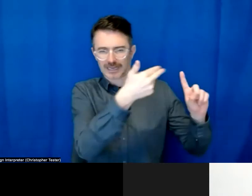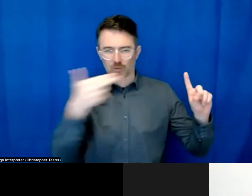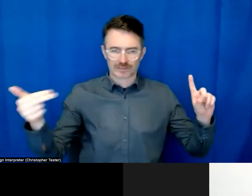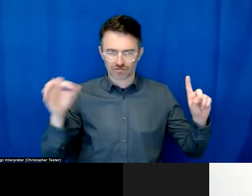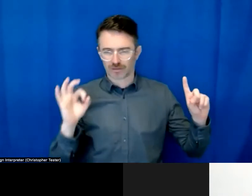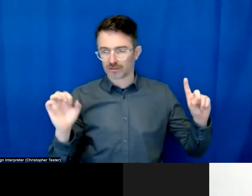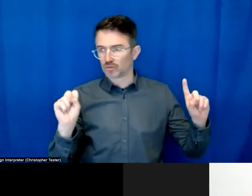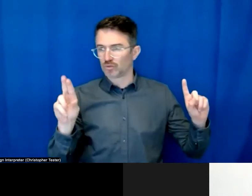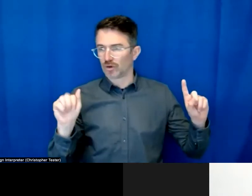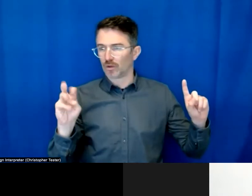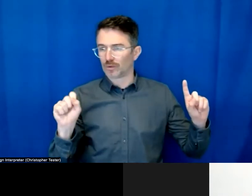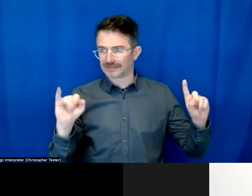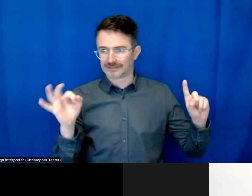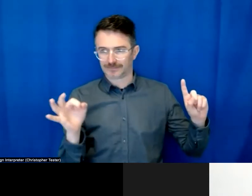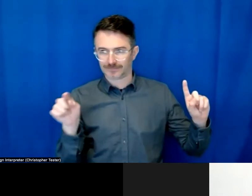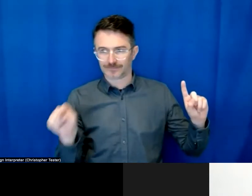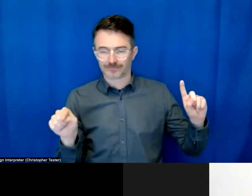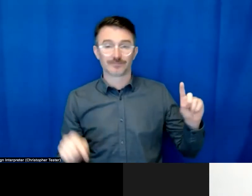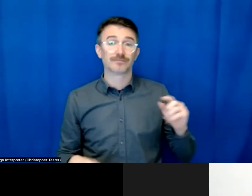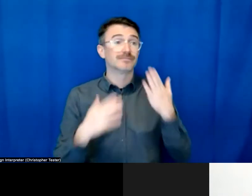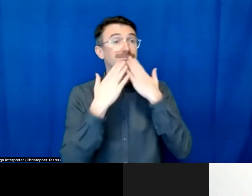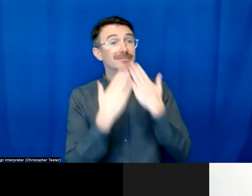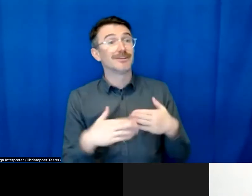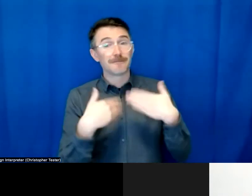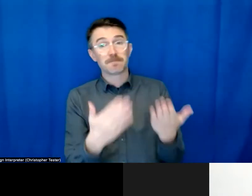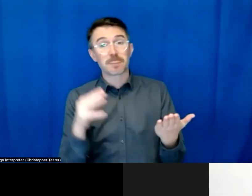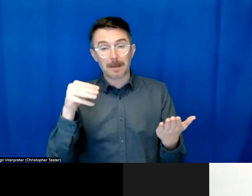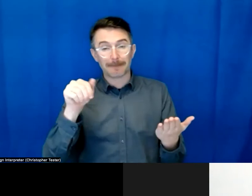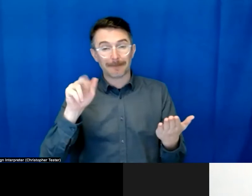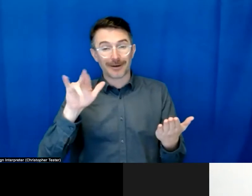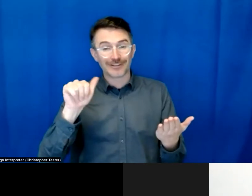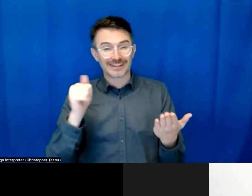representative organizations. Maria Un, the floor is yours. Thank you.